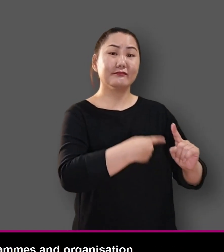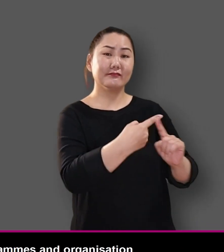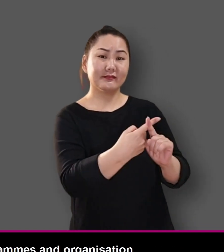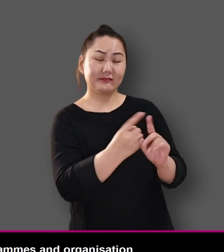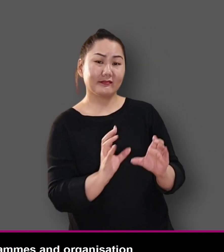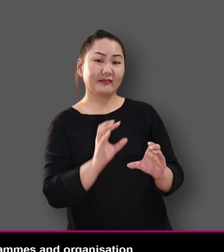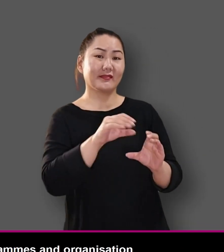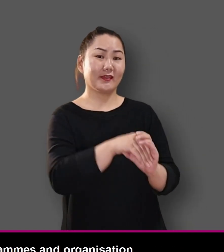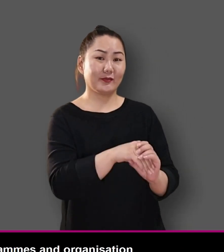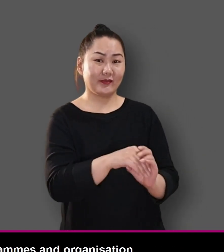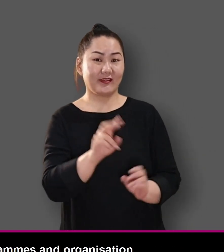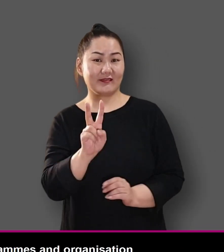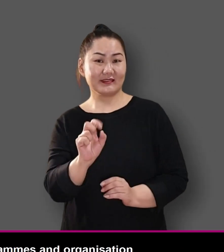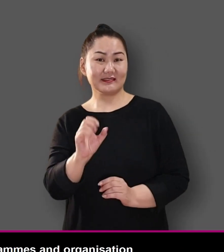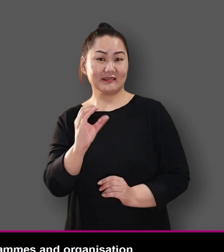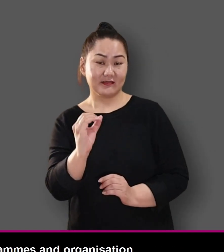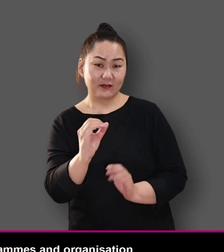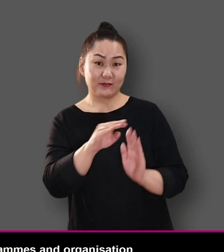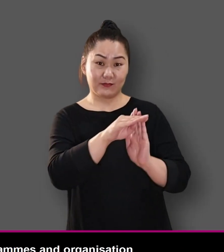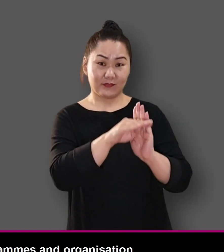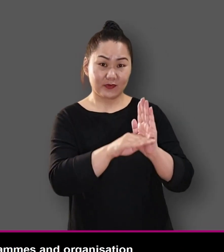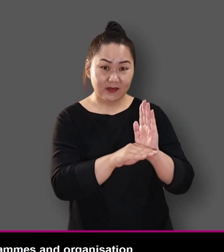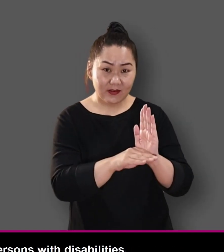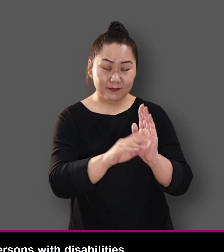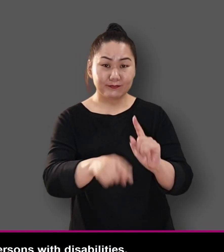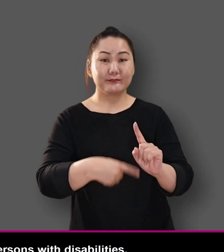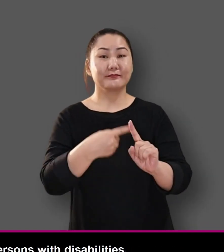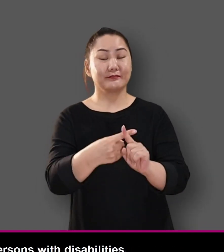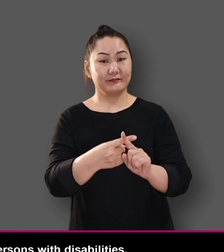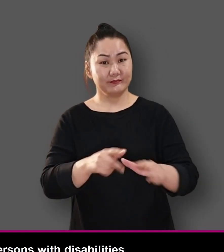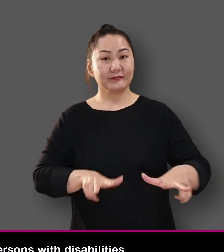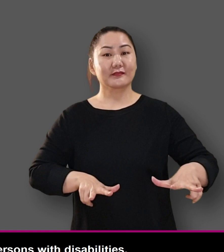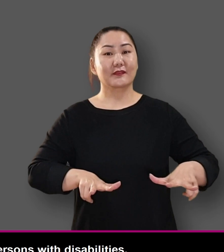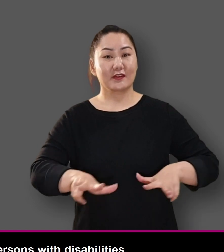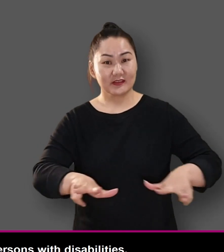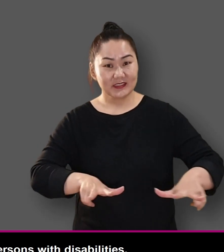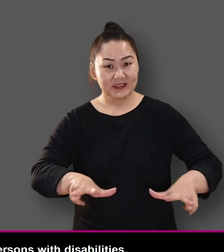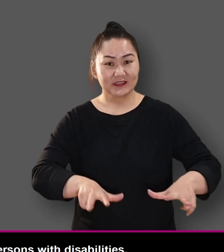and that our programs and organization are inclusive of persons with disabilities.